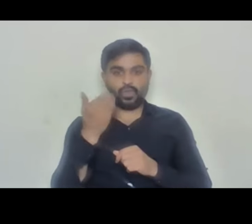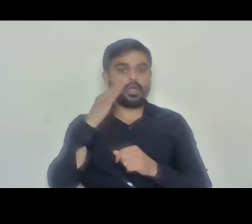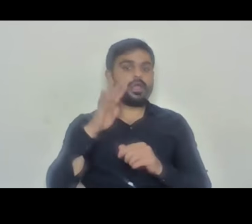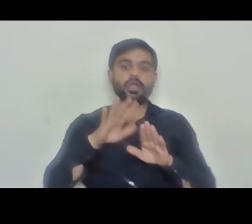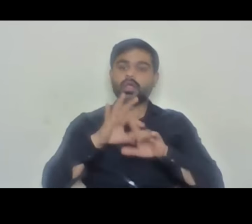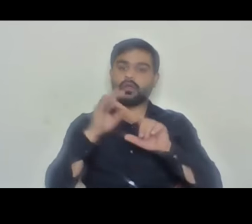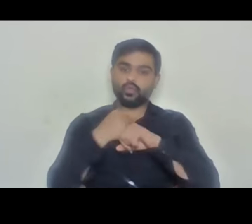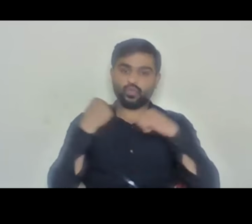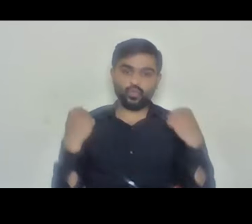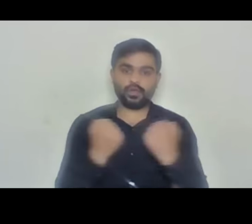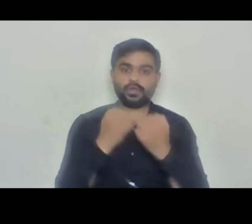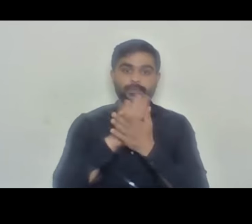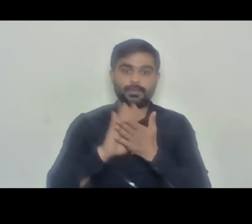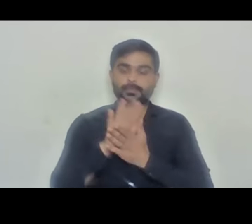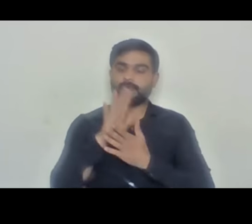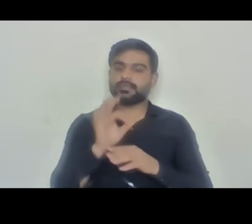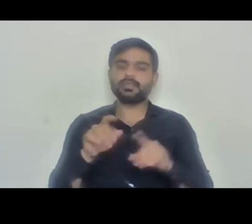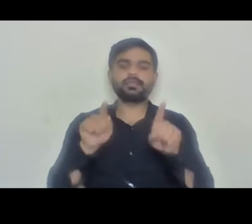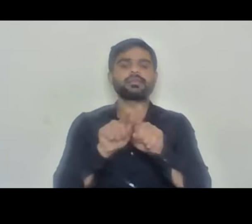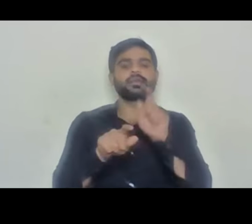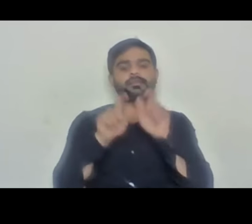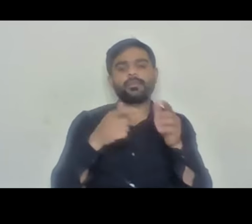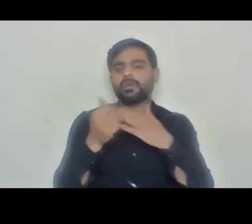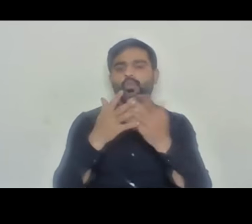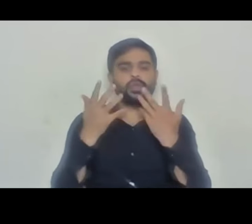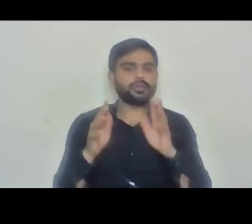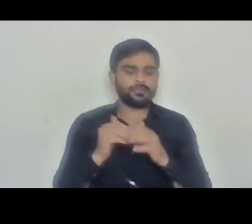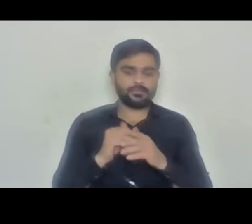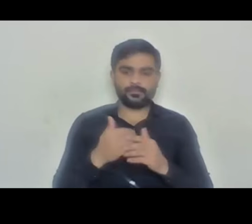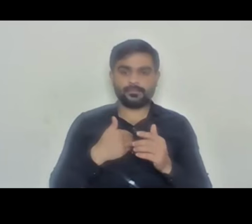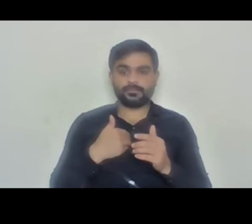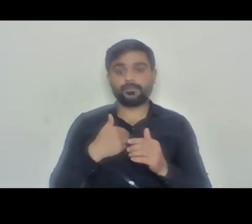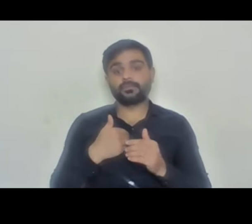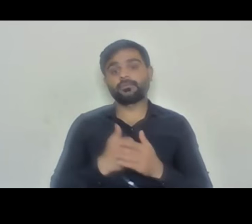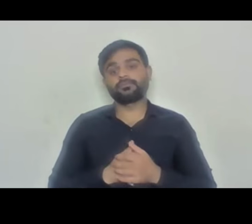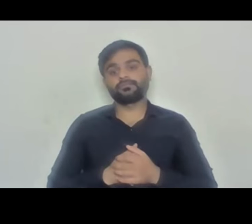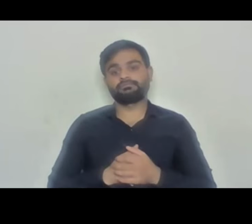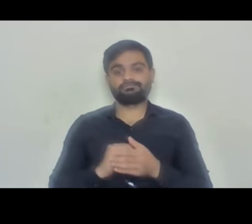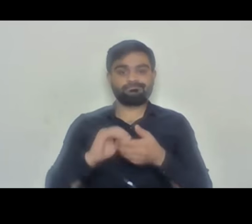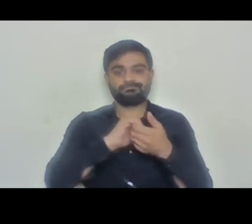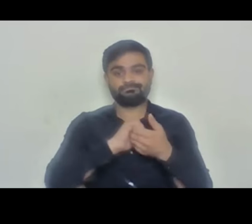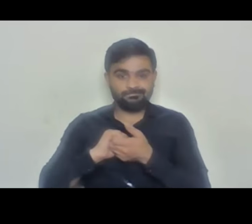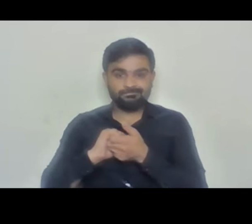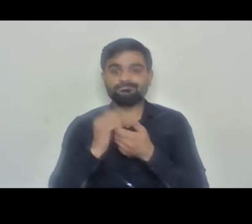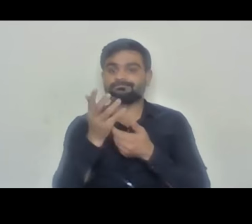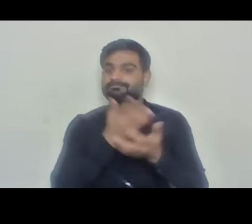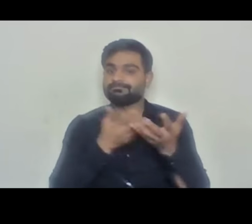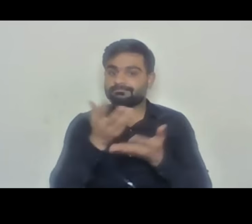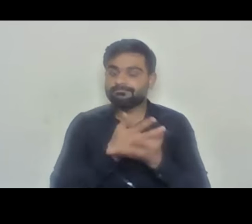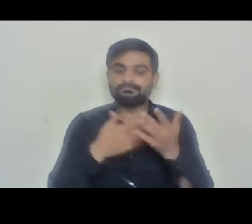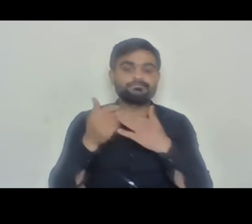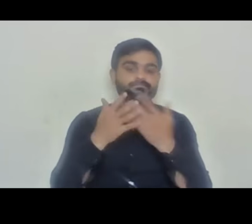applicable to such and such population or whatever. And I can engage in discussion and debate and